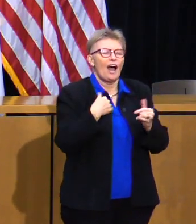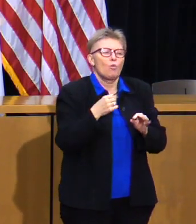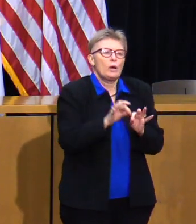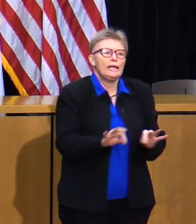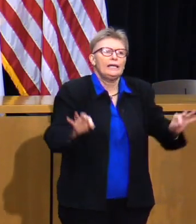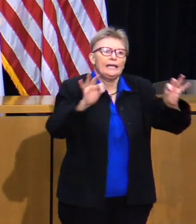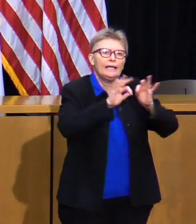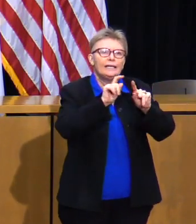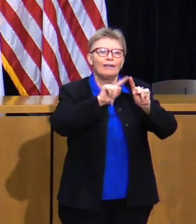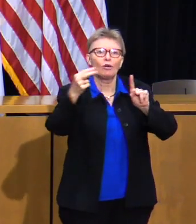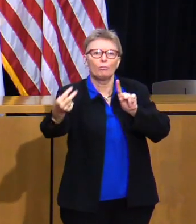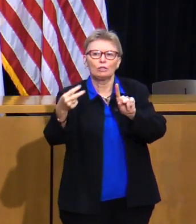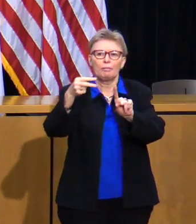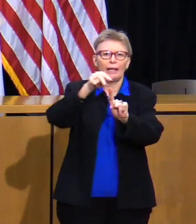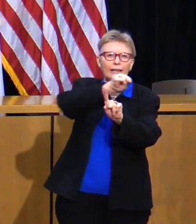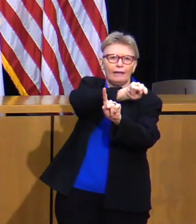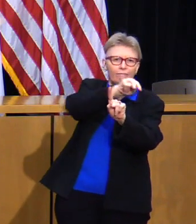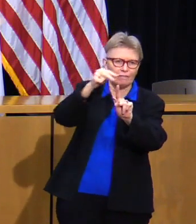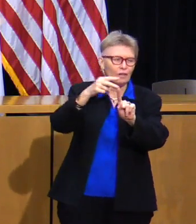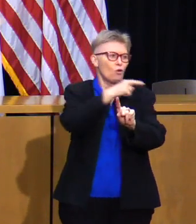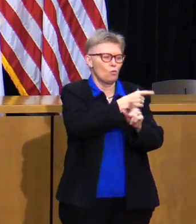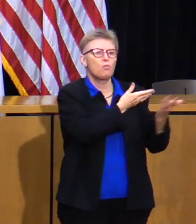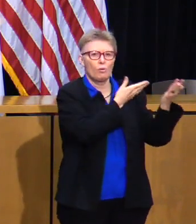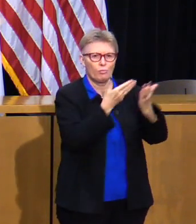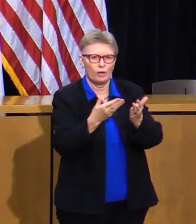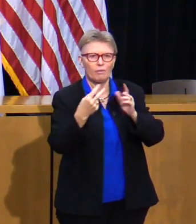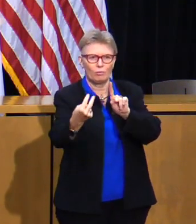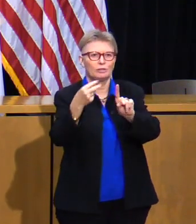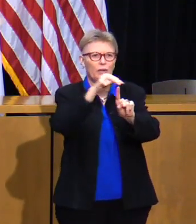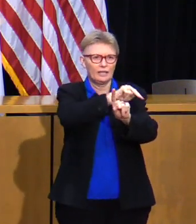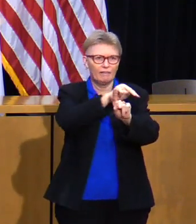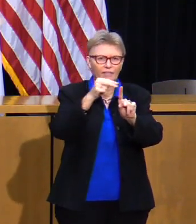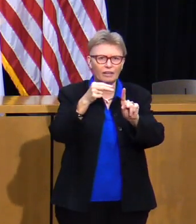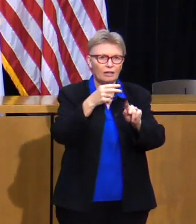than ever. She has served as a mentor for women and